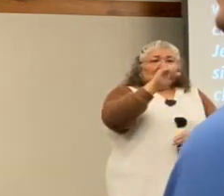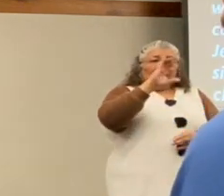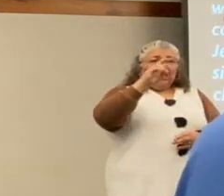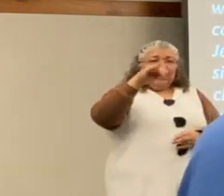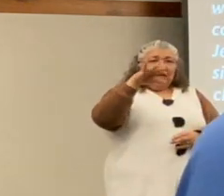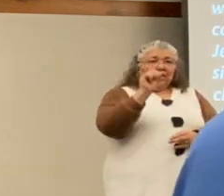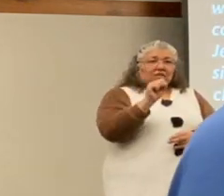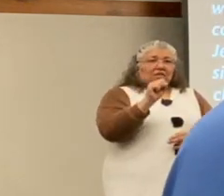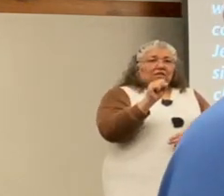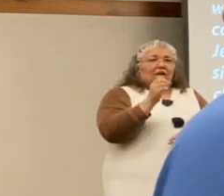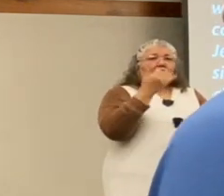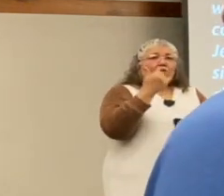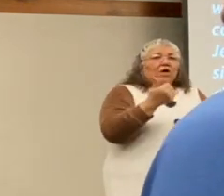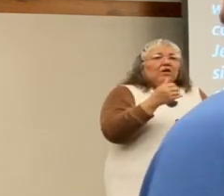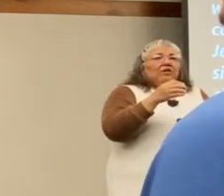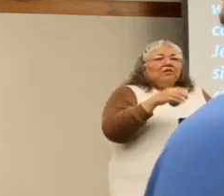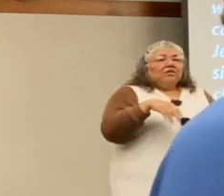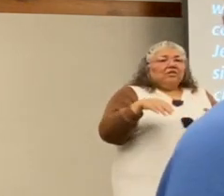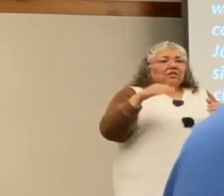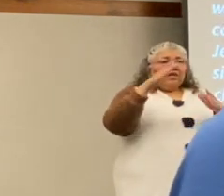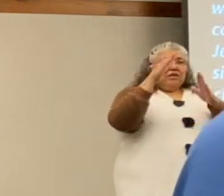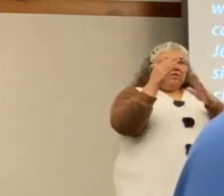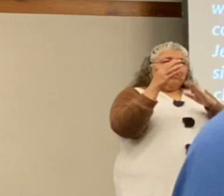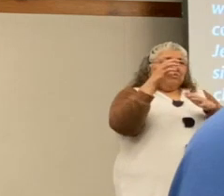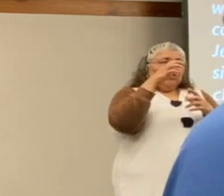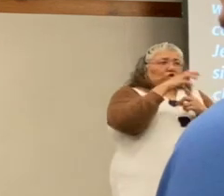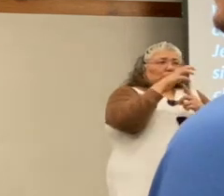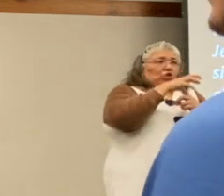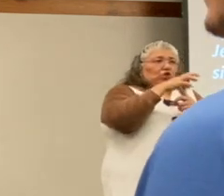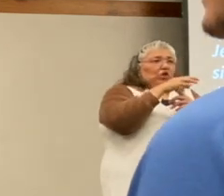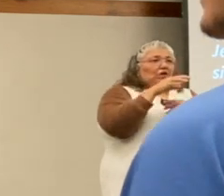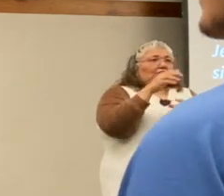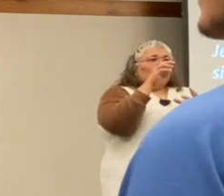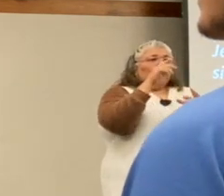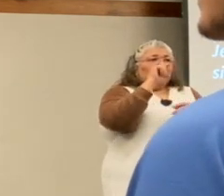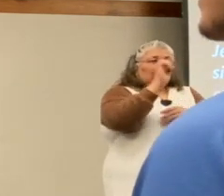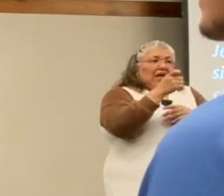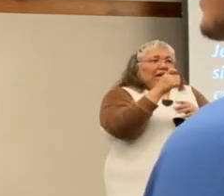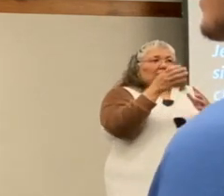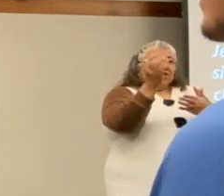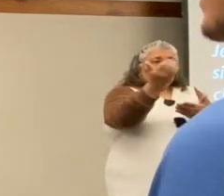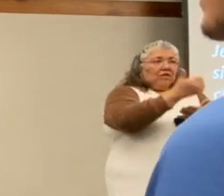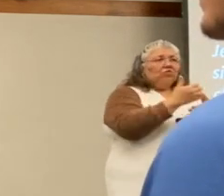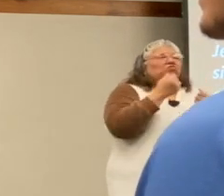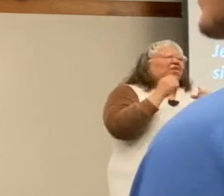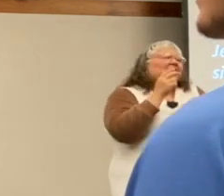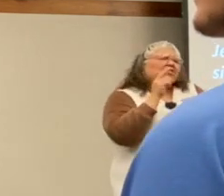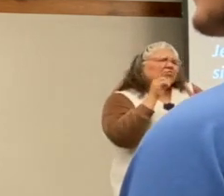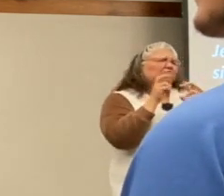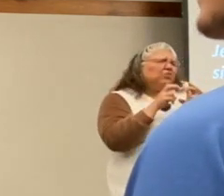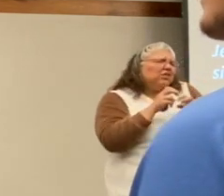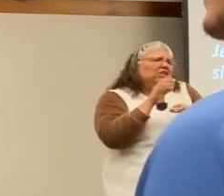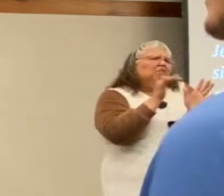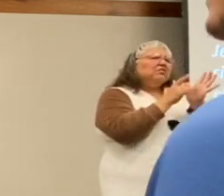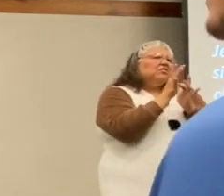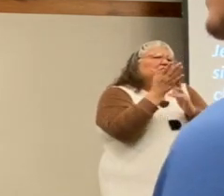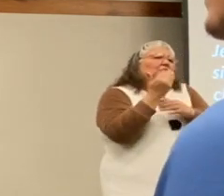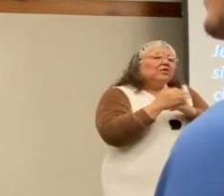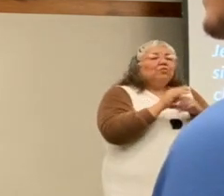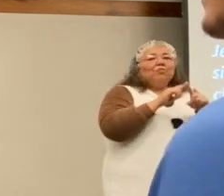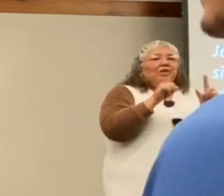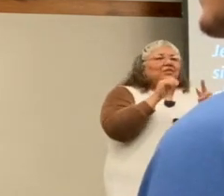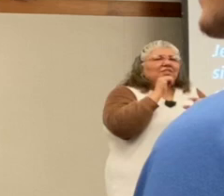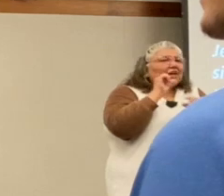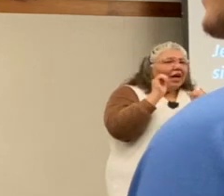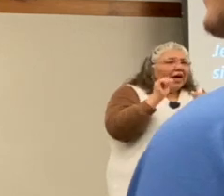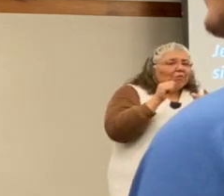chief tax collector, and he was rich. He was trying to see who Jesus was, but he was not able